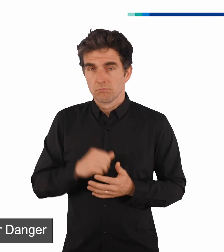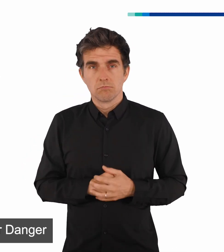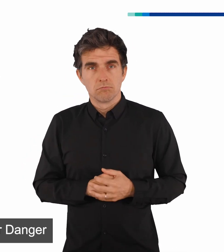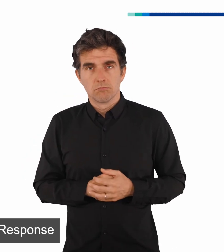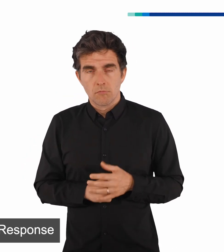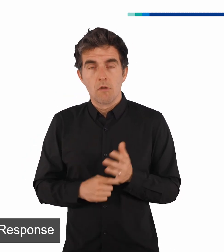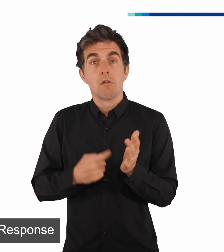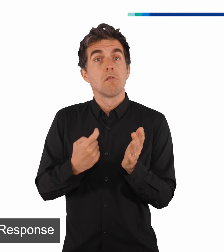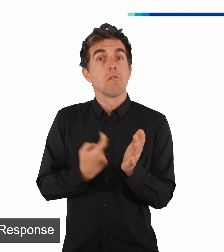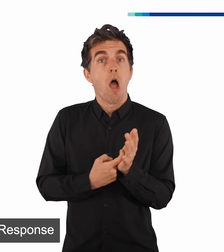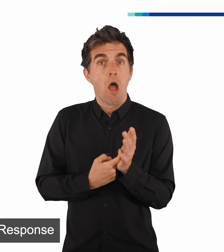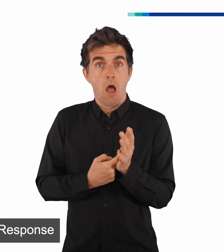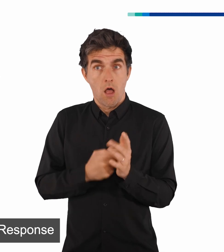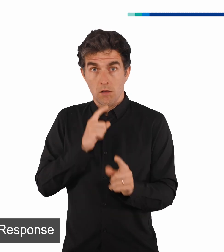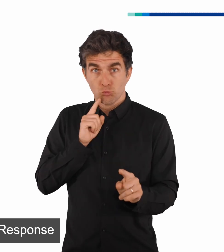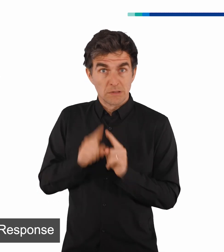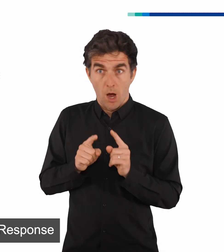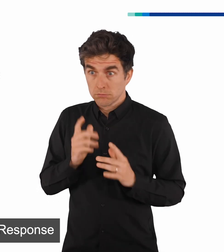R is for response.